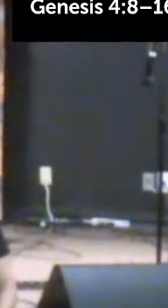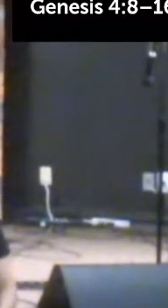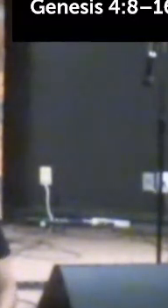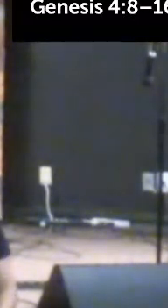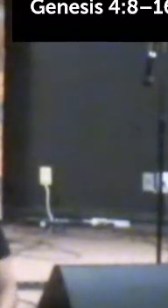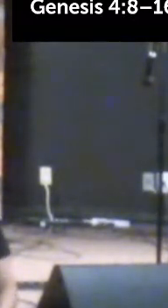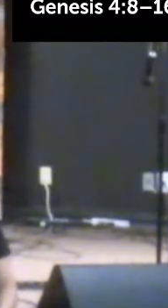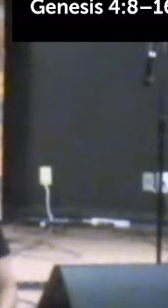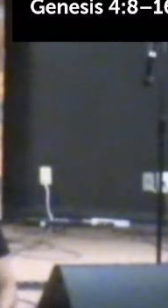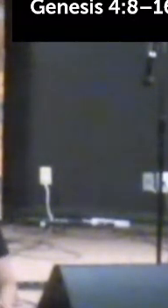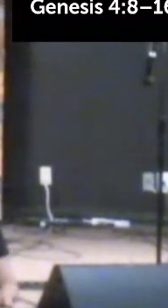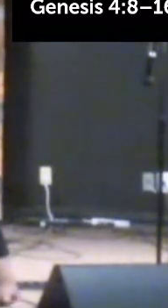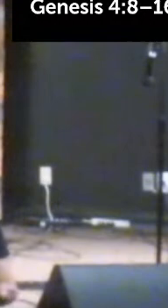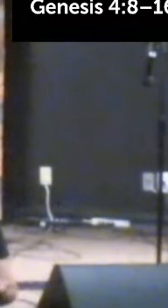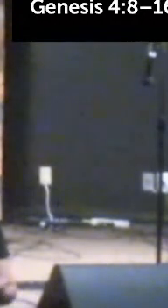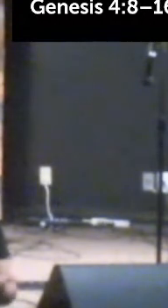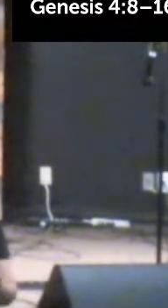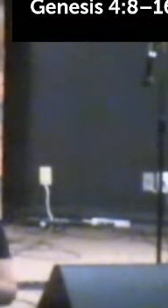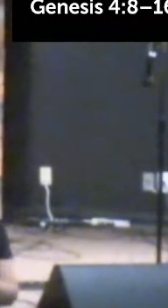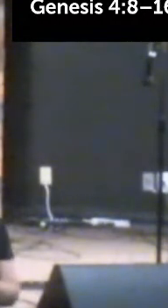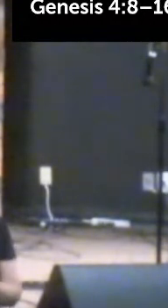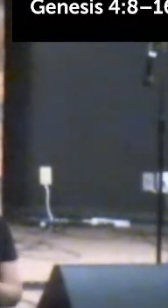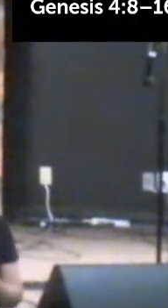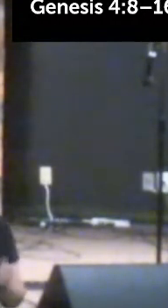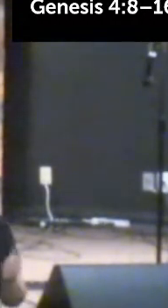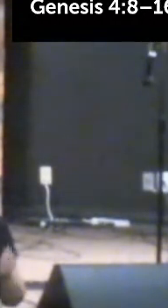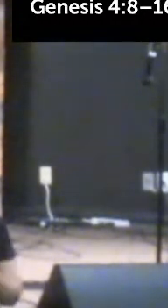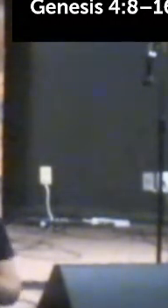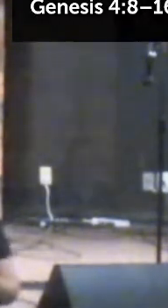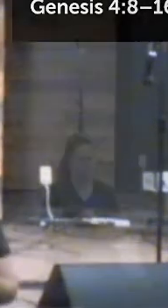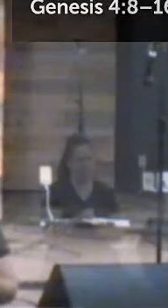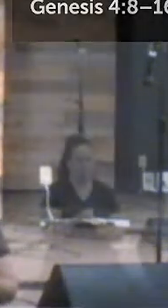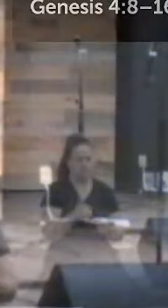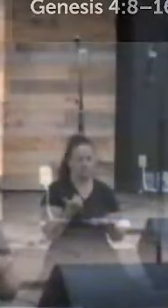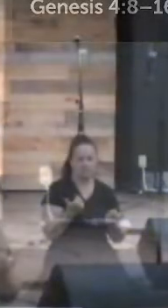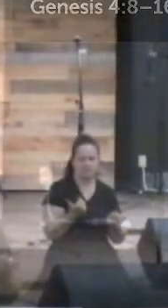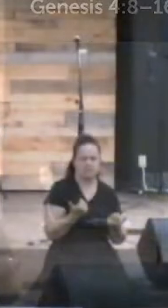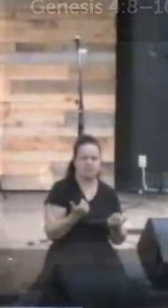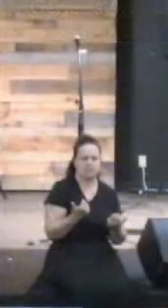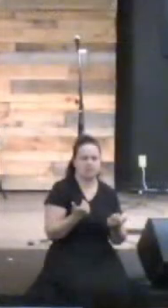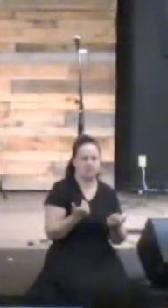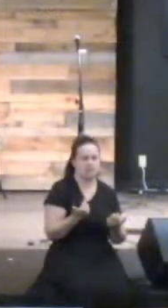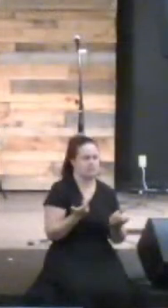the cheek the unmitigated gall